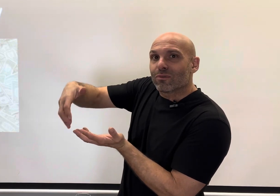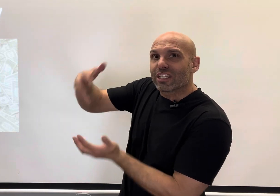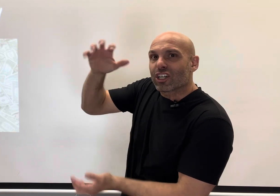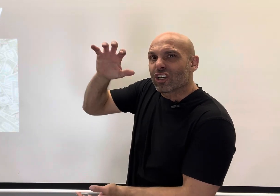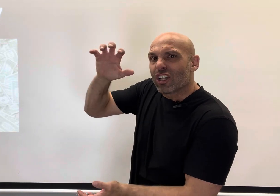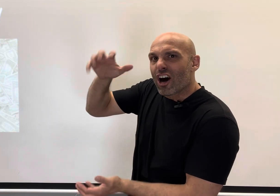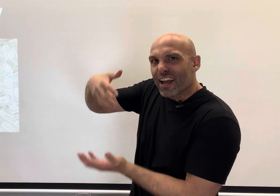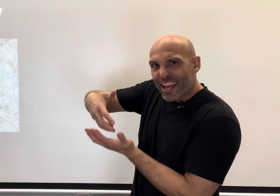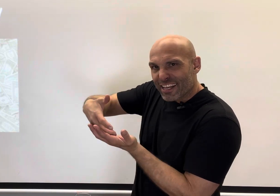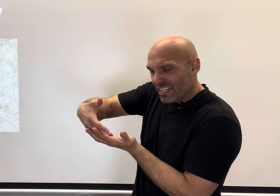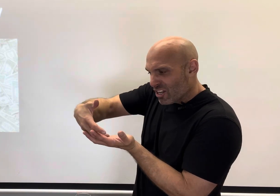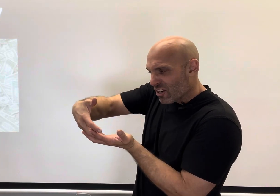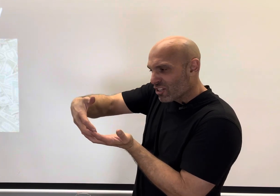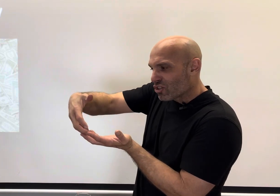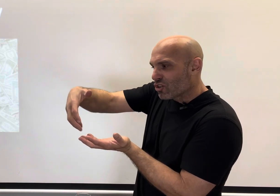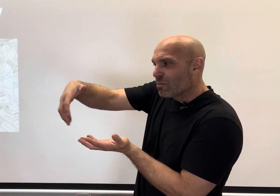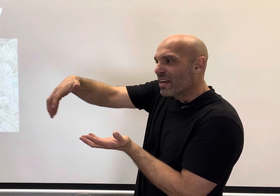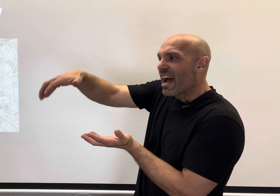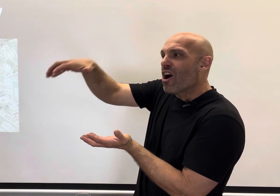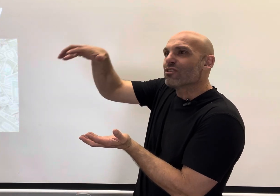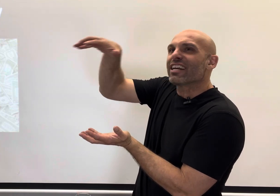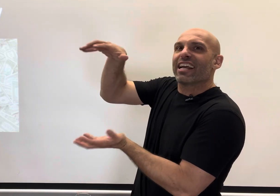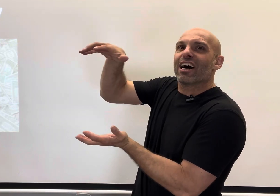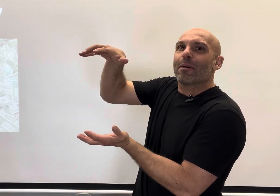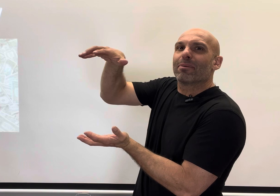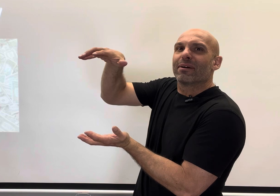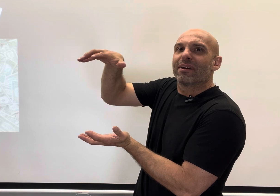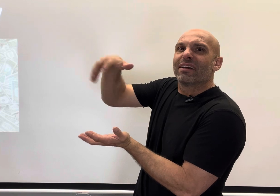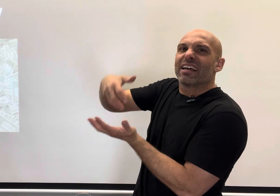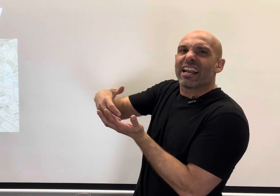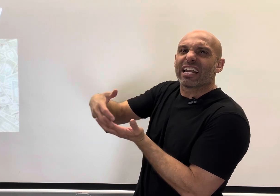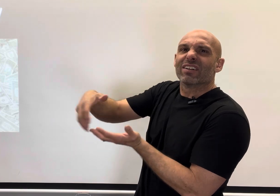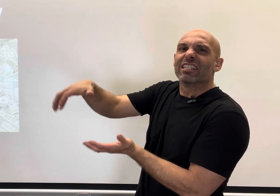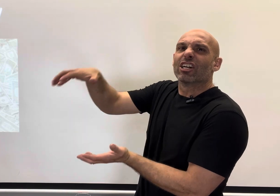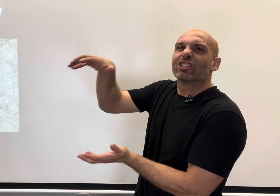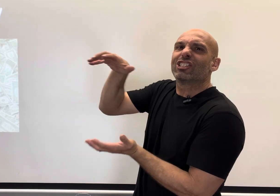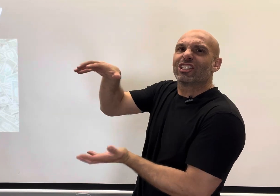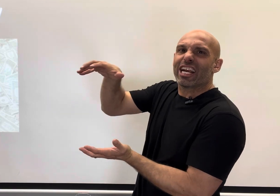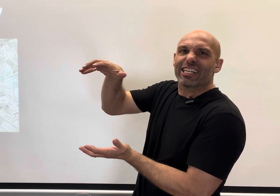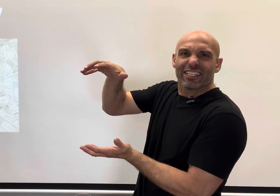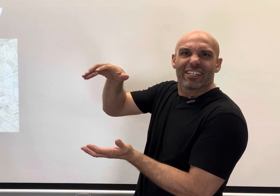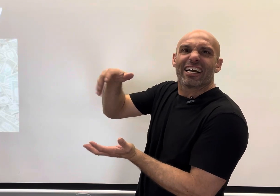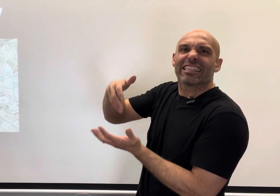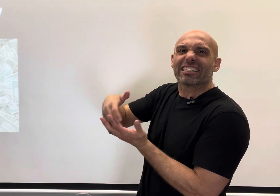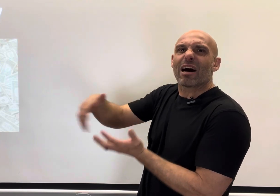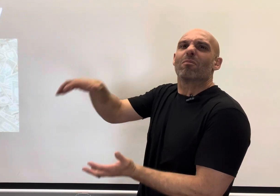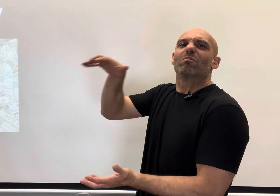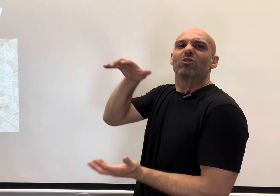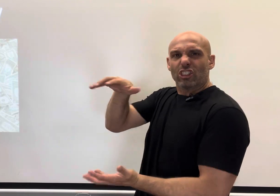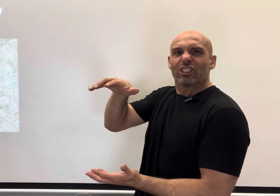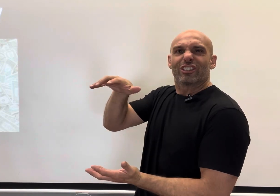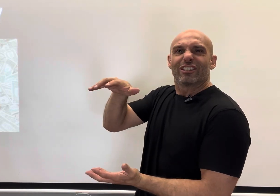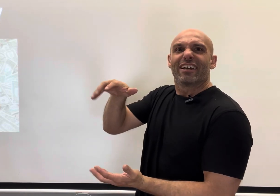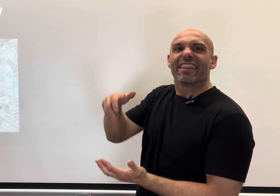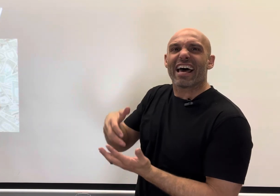the claw hand, you're going to scoop it out and up. And I give it a little shake at the top. That